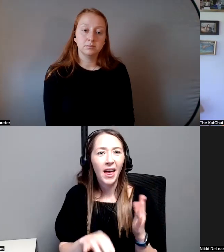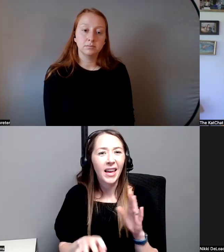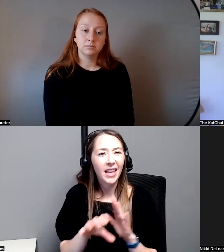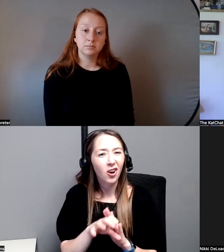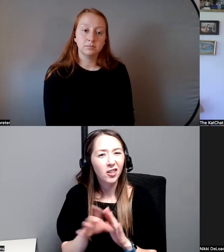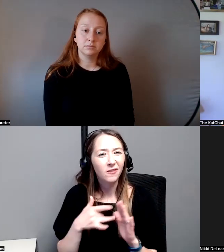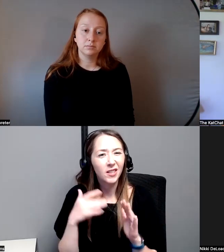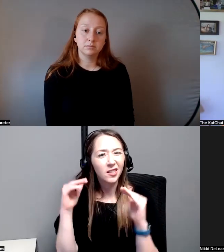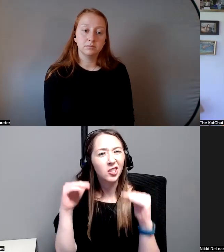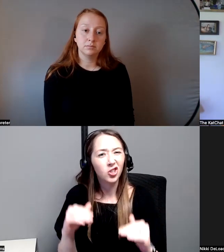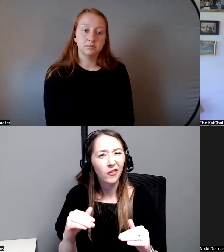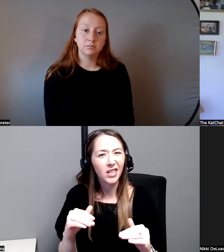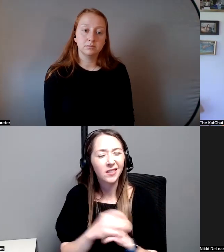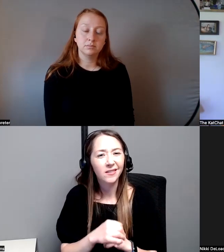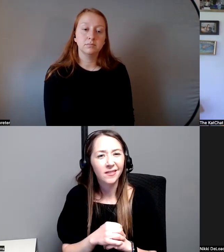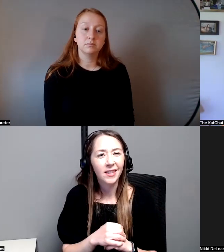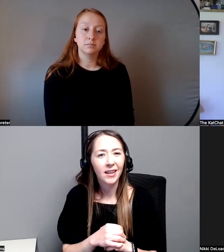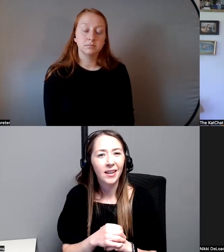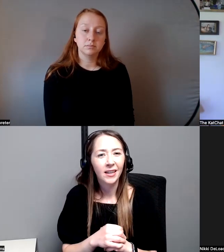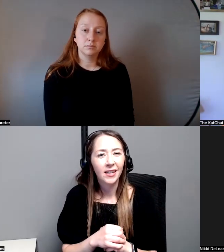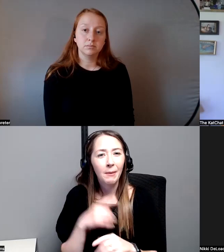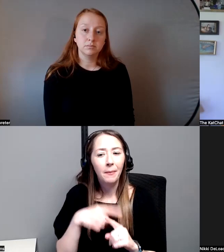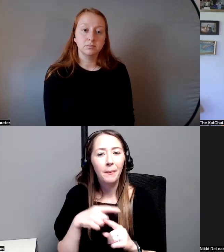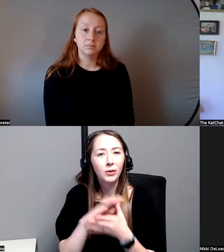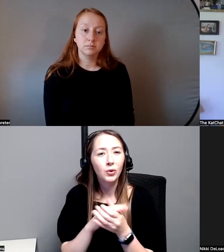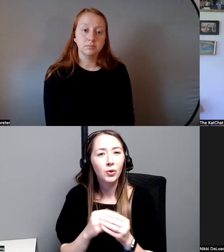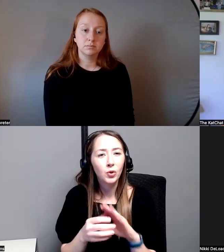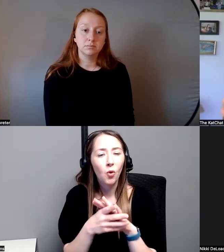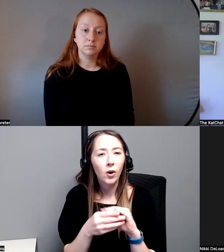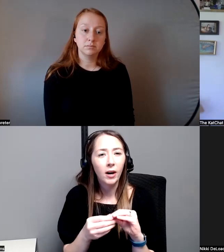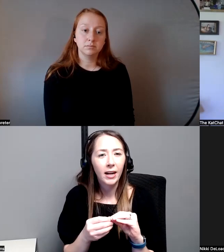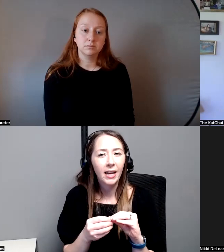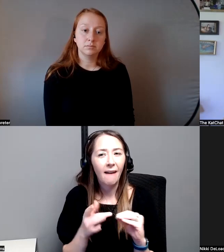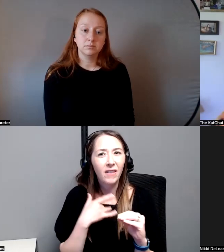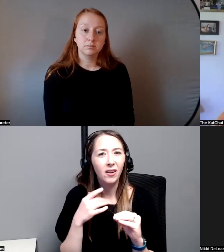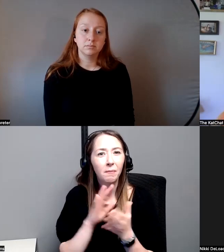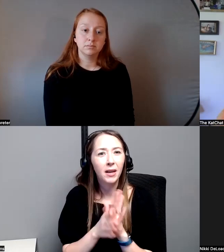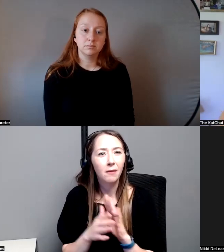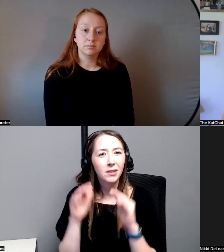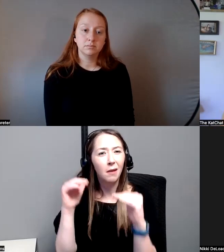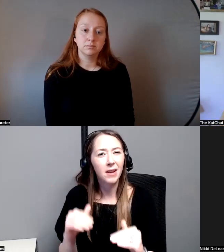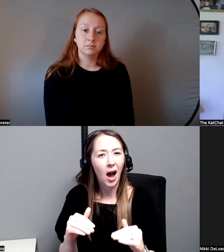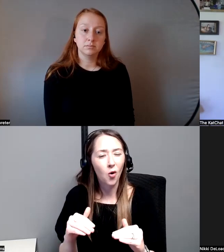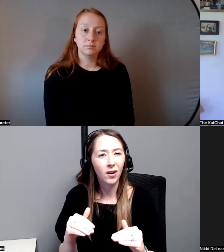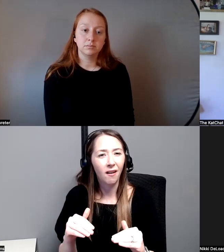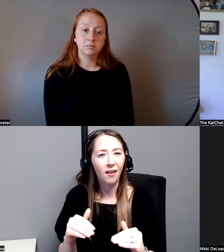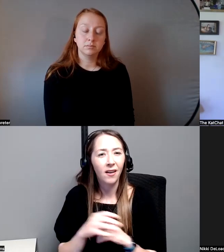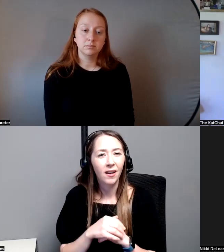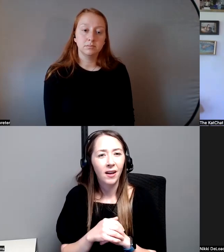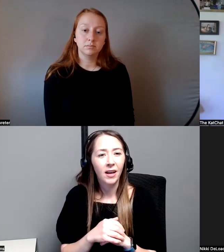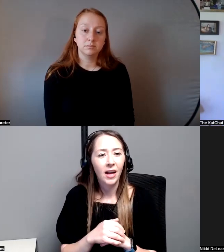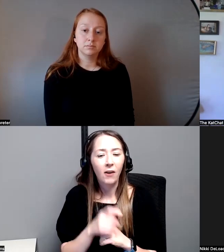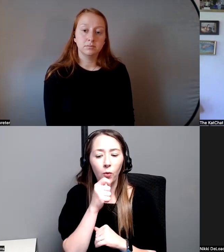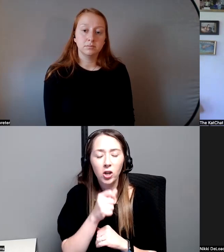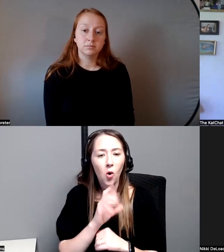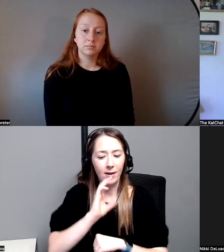characters and to the story and also to the audience when we don't